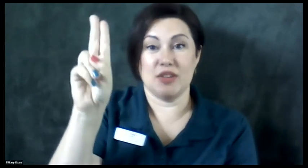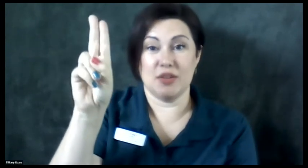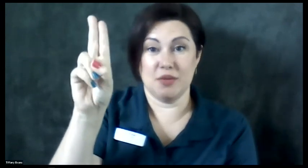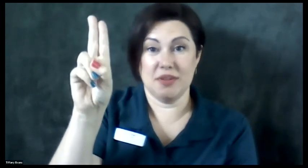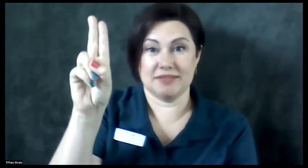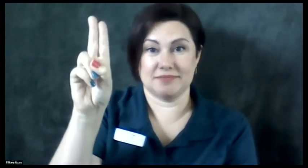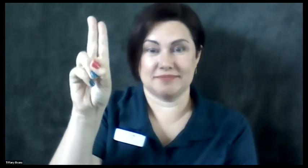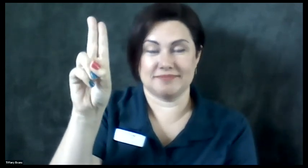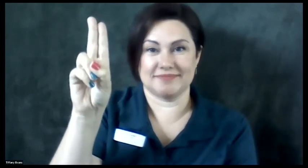U,